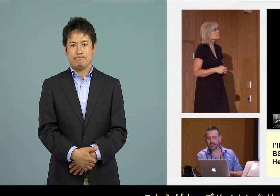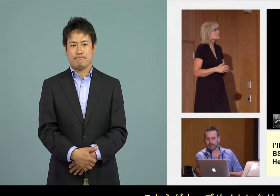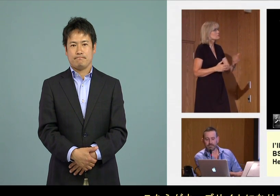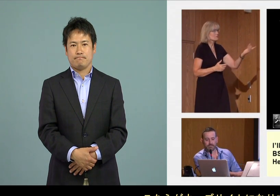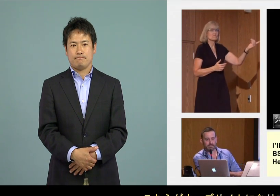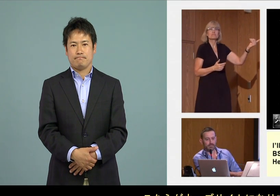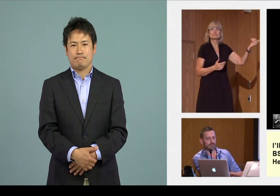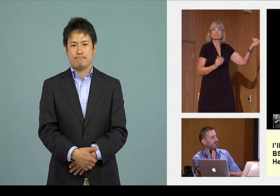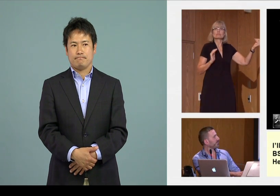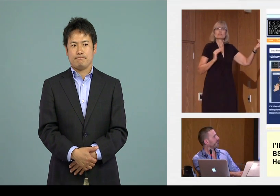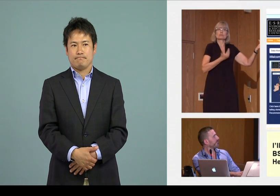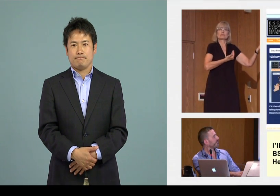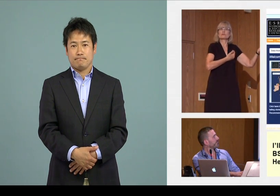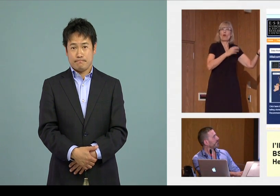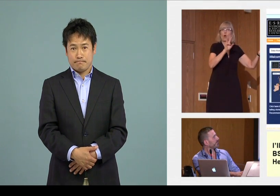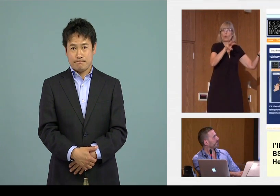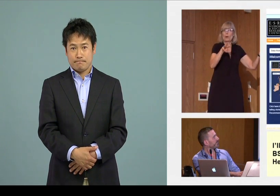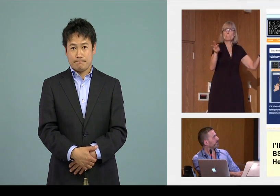website.